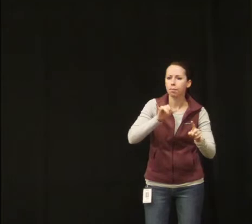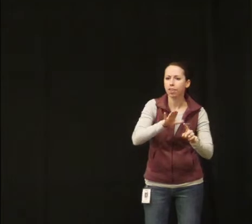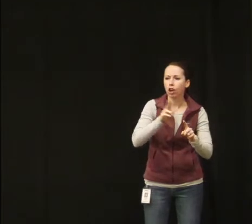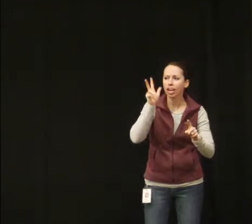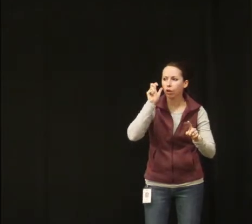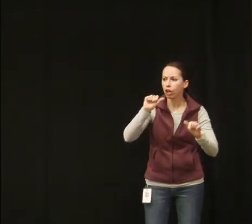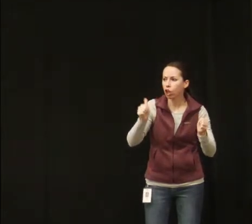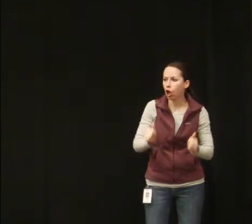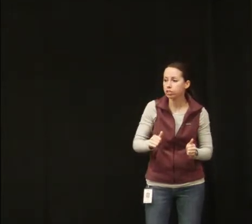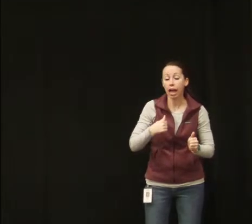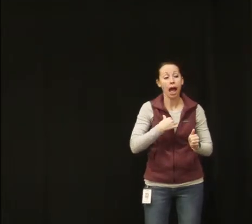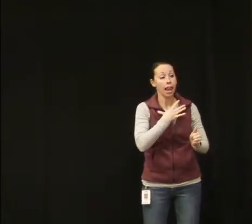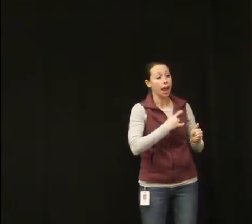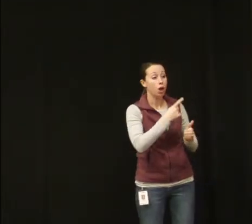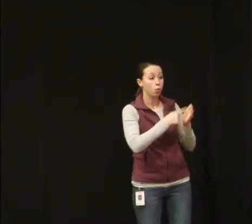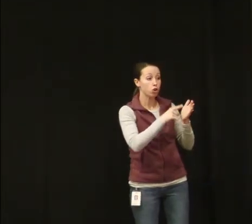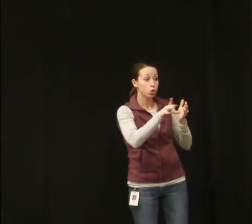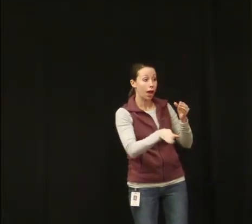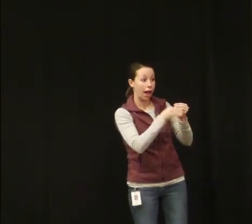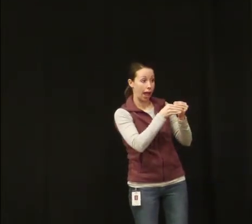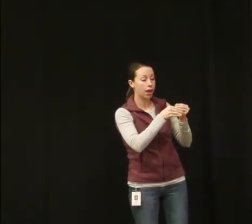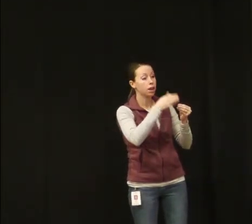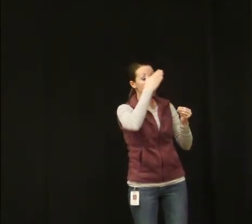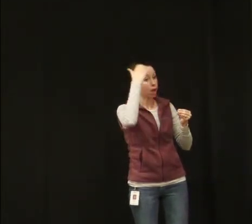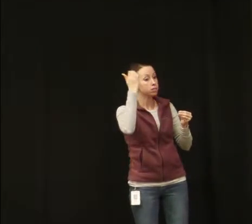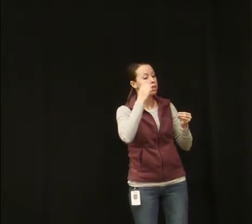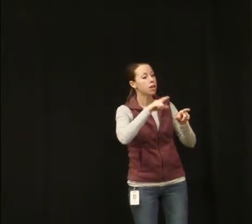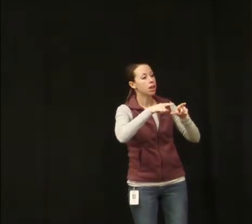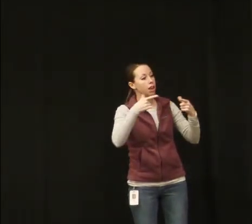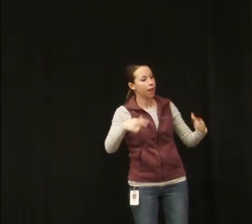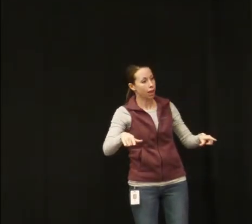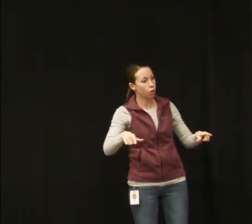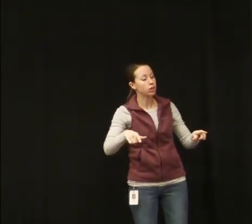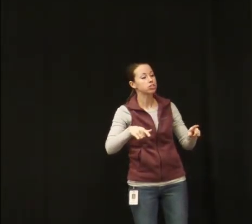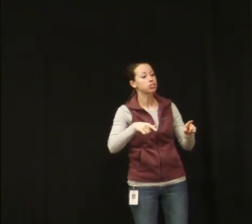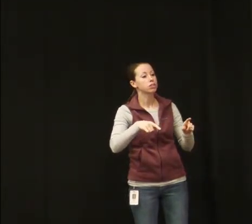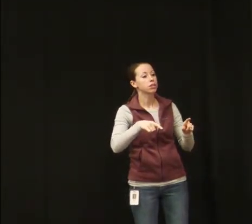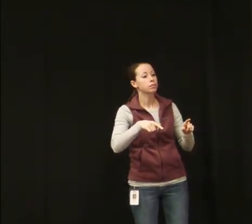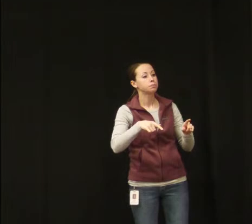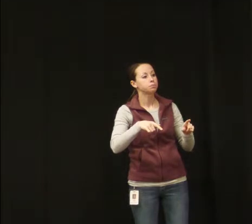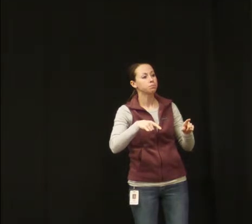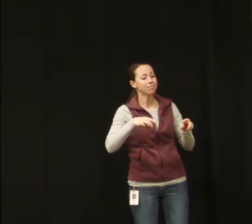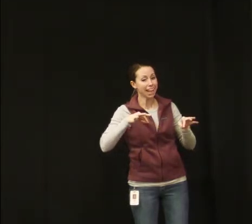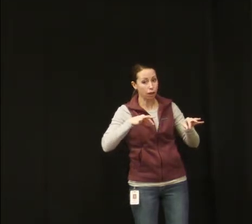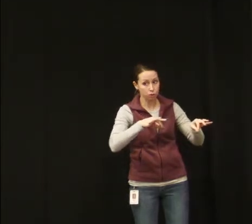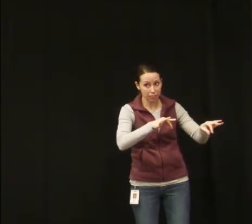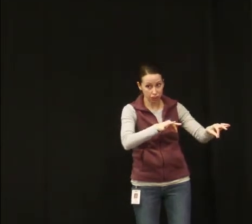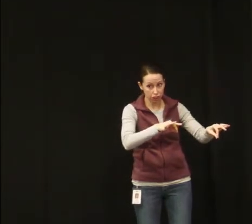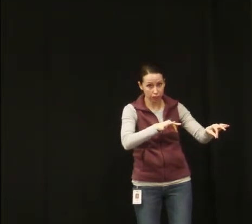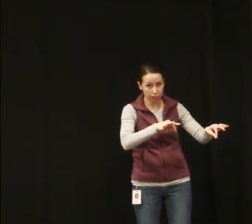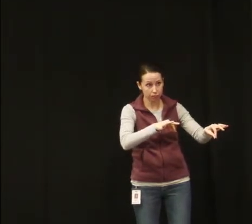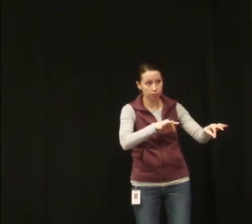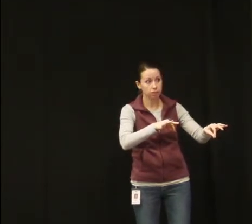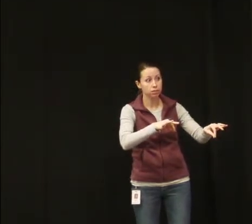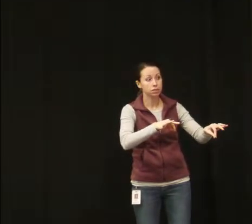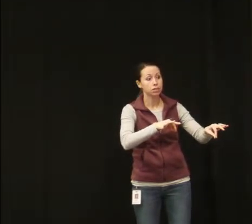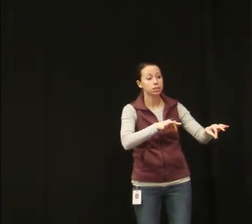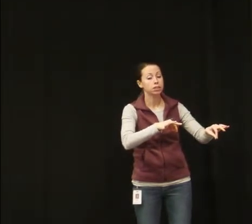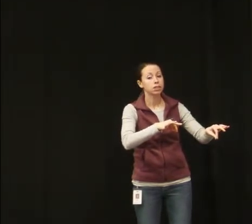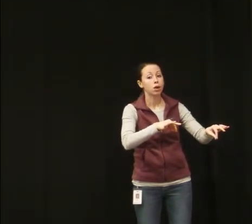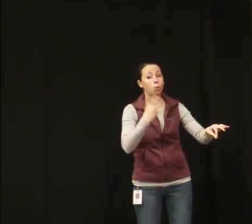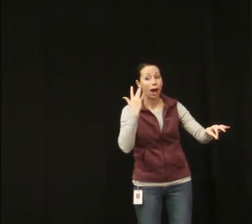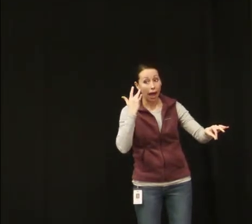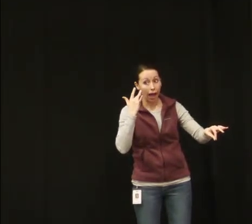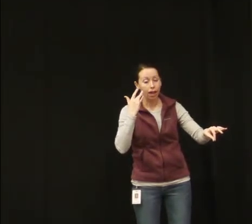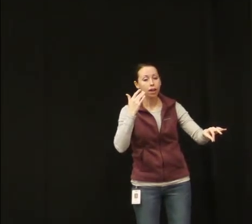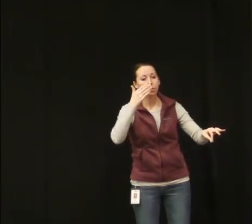was due to language acquisition due to hearing loss, right? If we just get the hearing